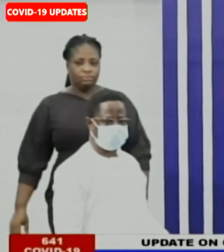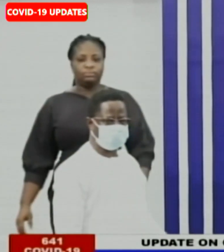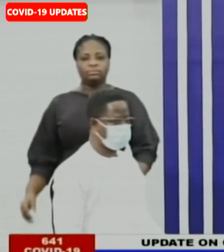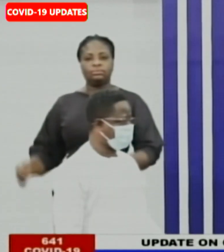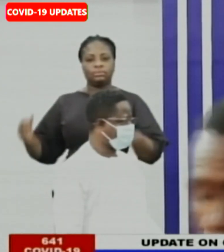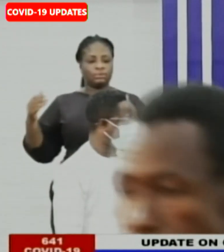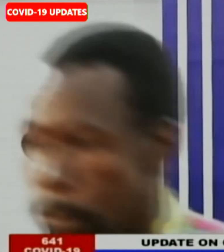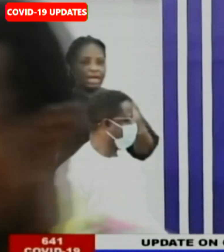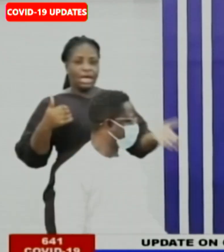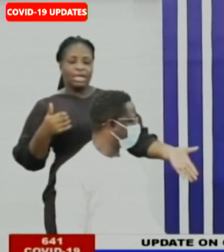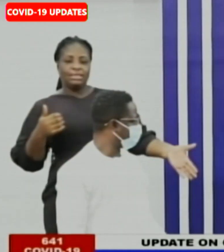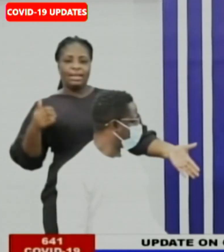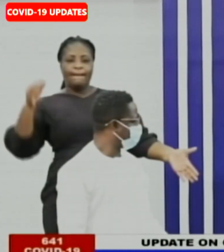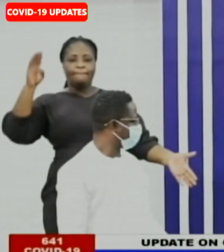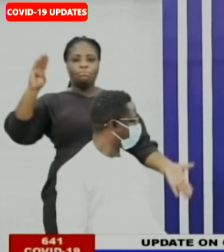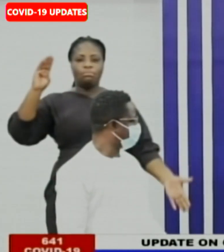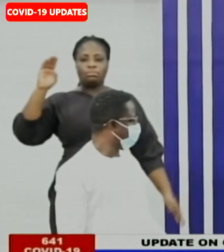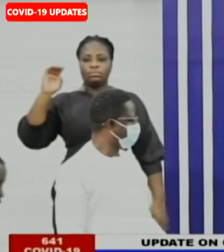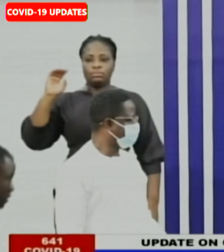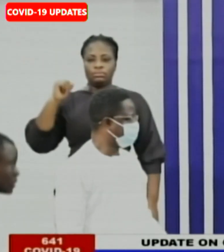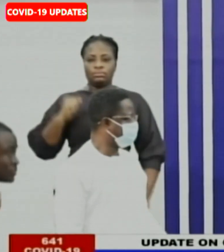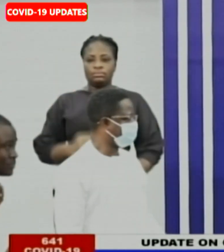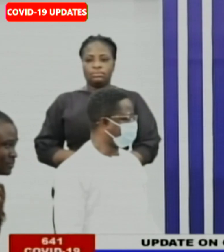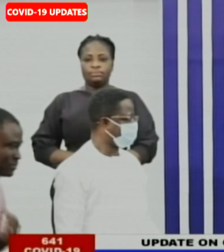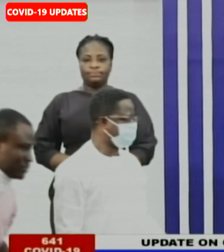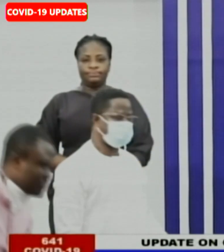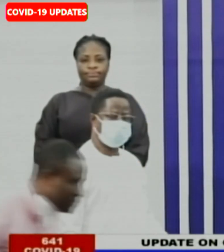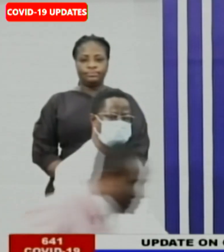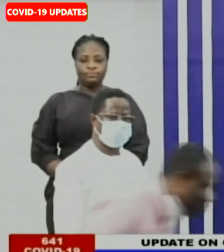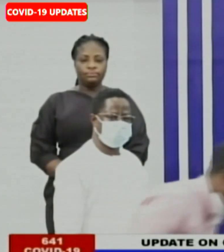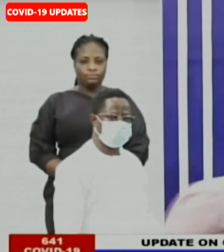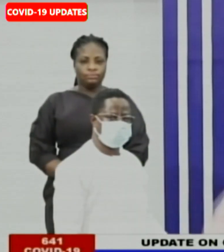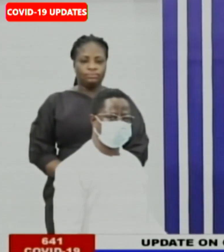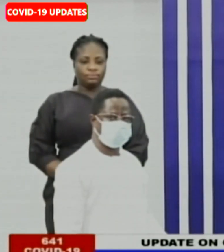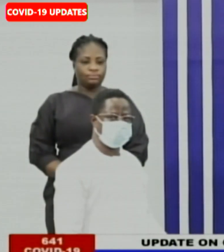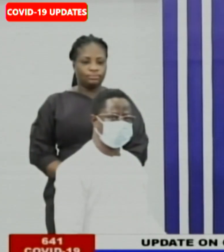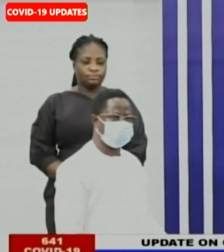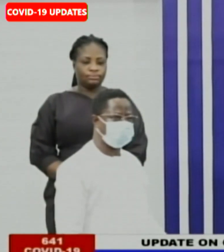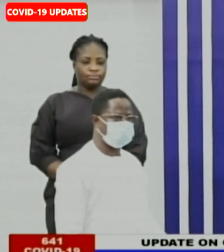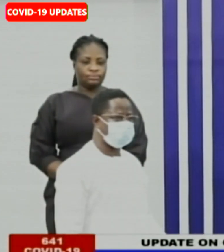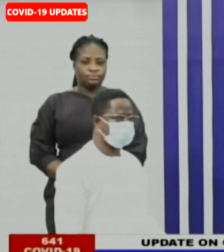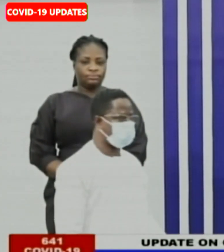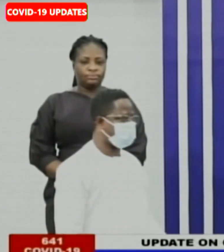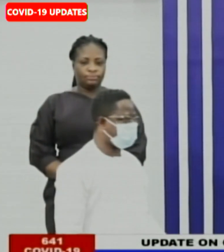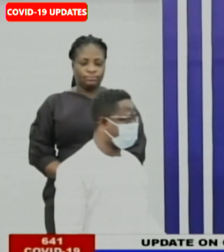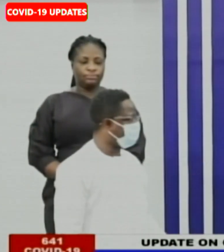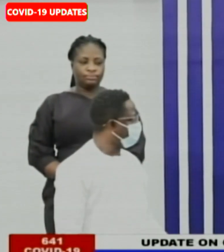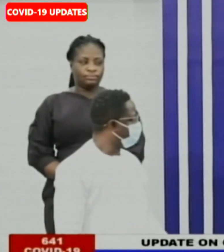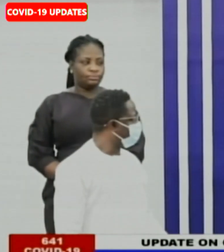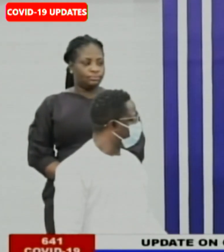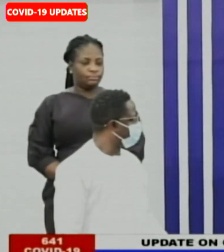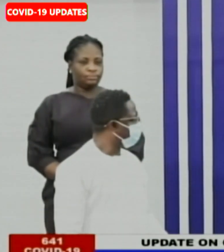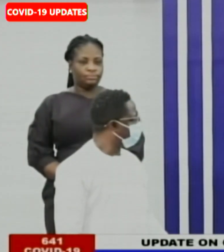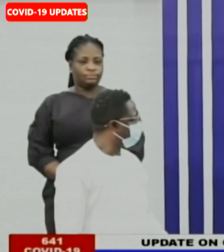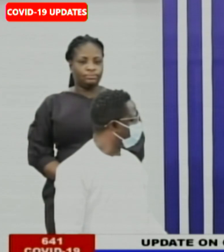Upfields Brands Ghana Limited, it's our understanding that you are making available Blue Band products to support low-income families. These products will be